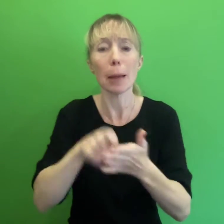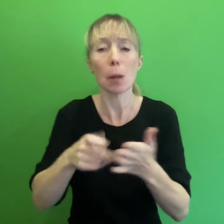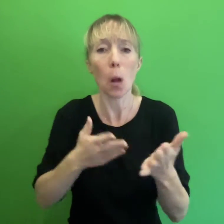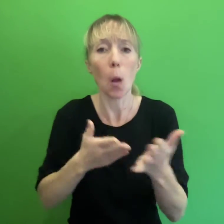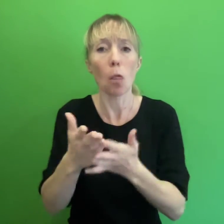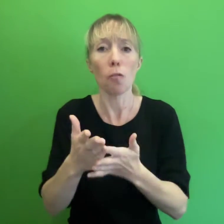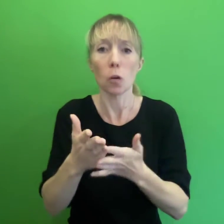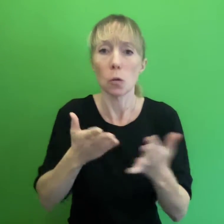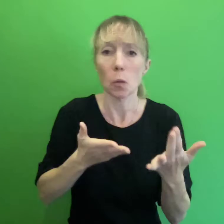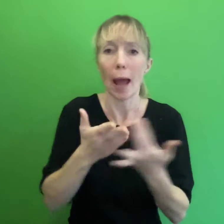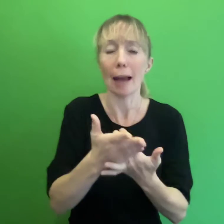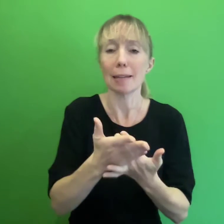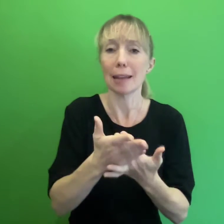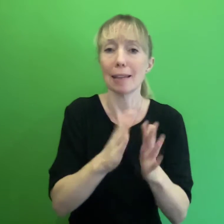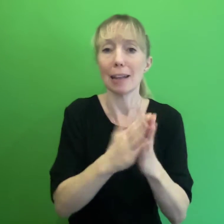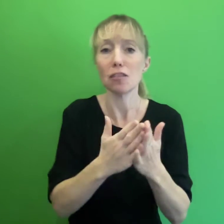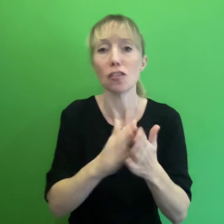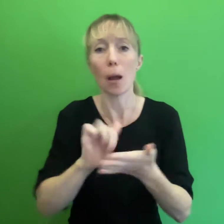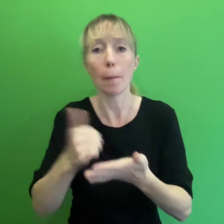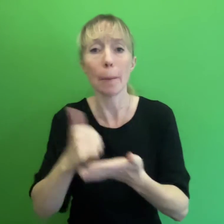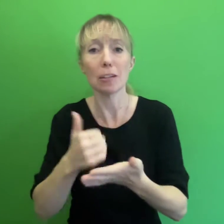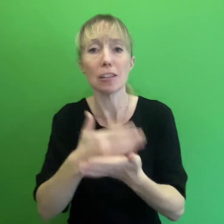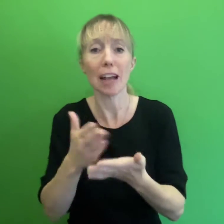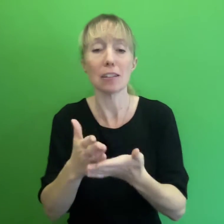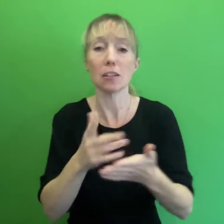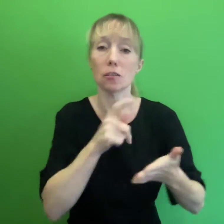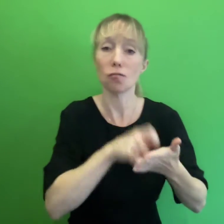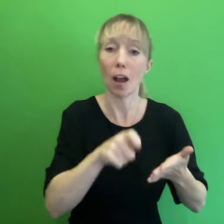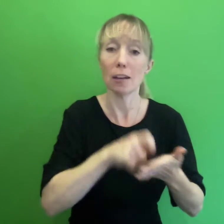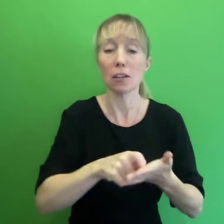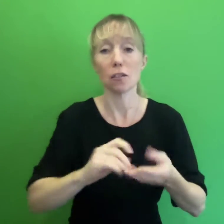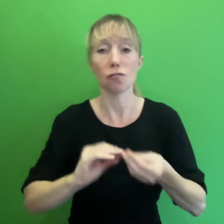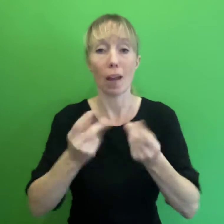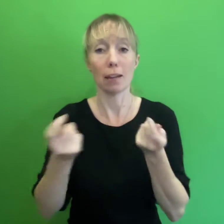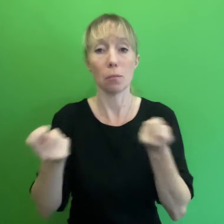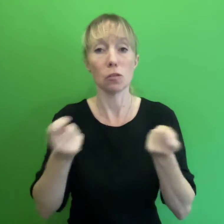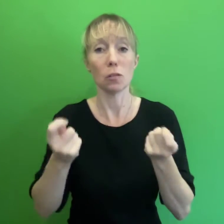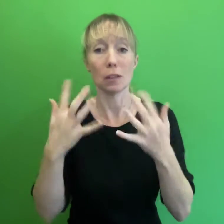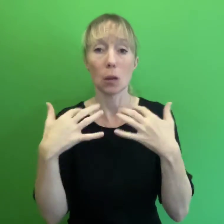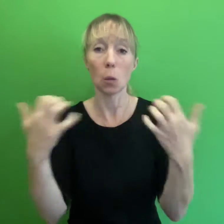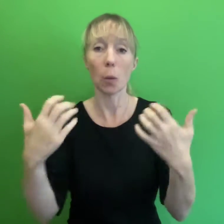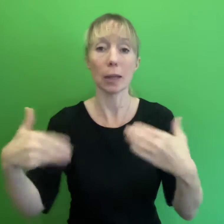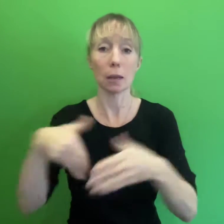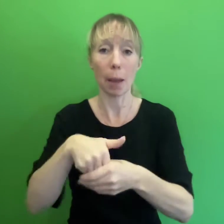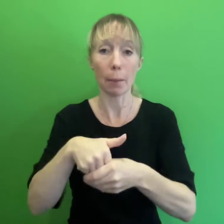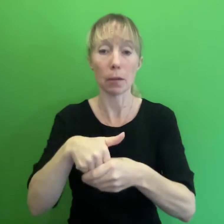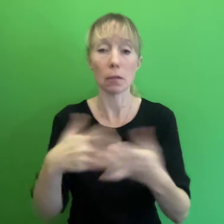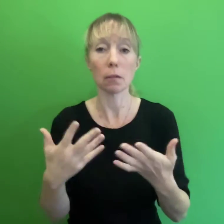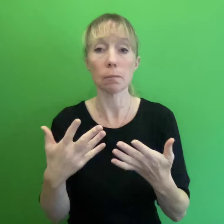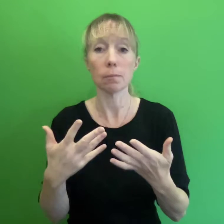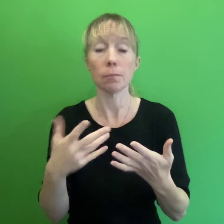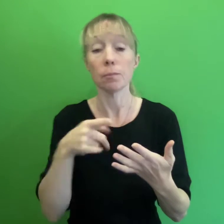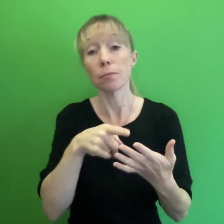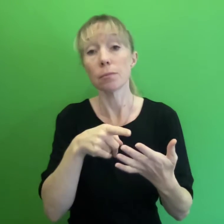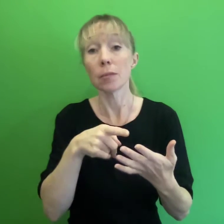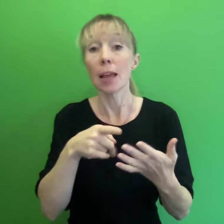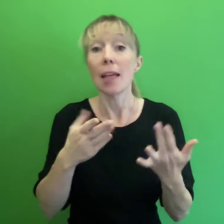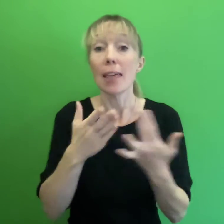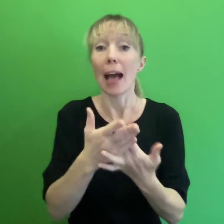publishing sectors as writers, creative producers, and audience members. The Access to Literature research